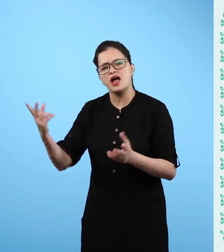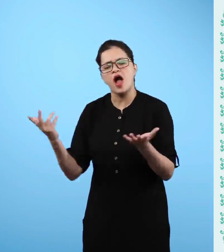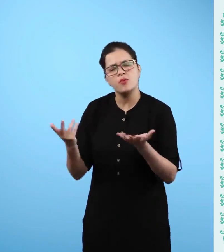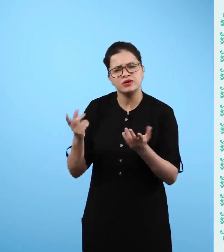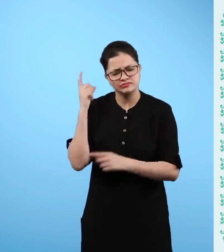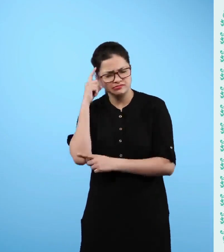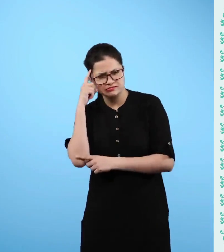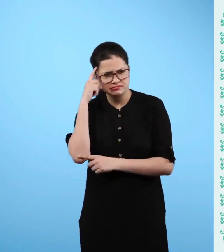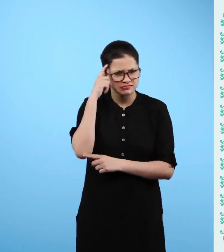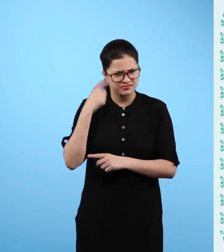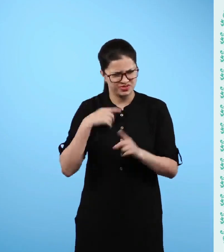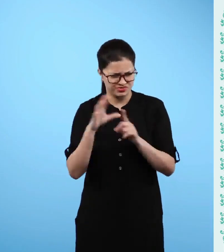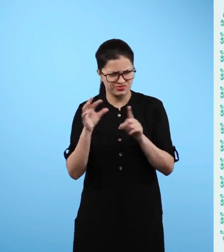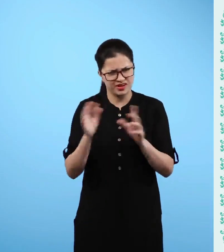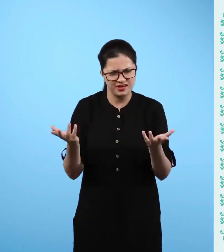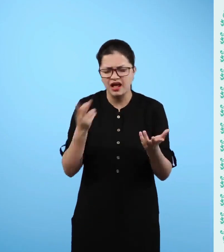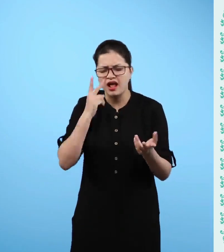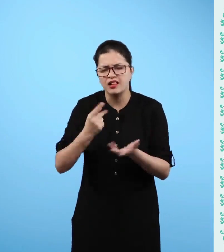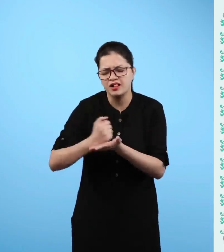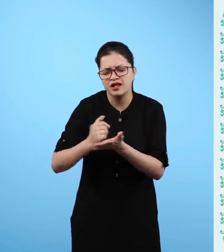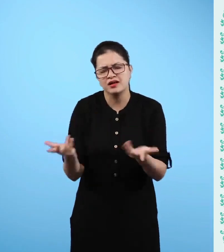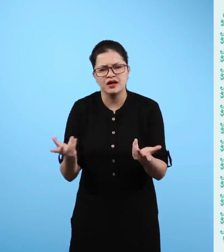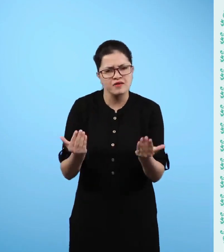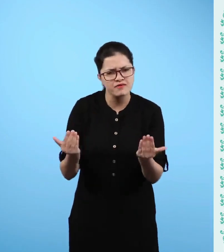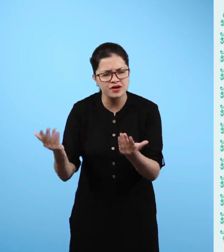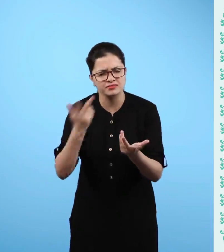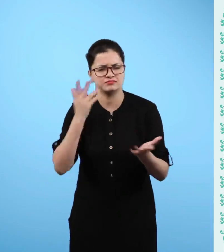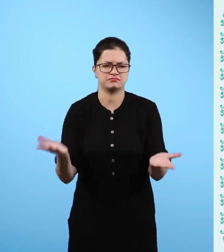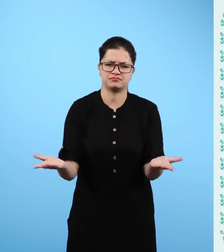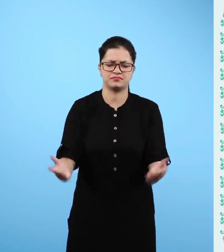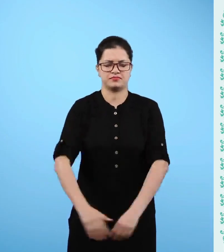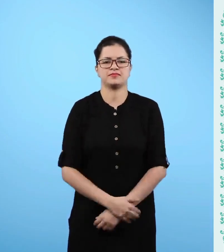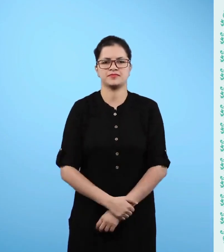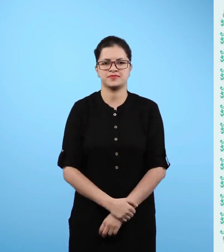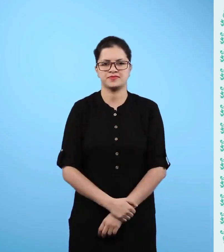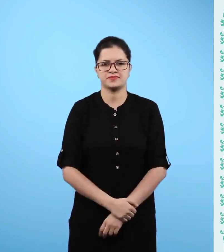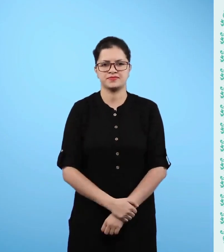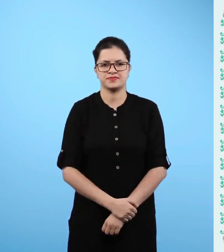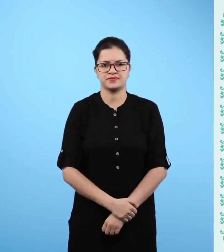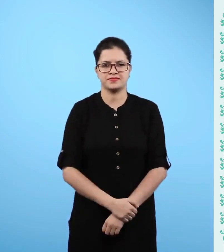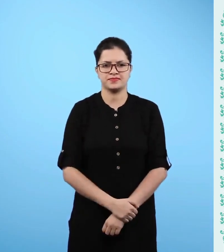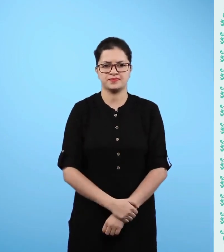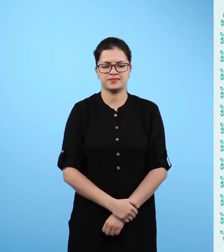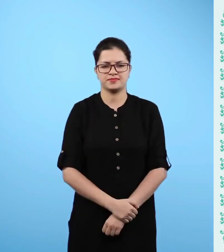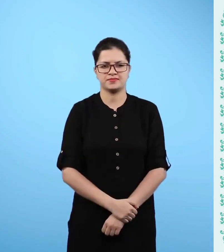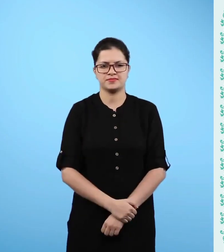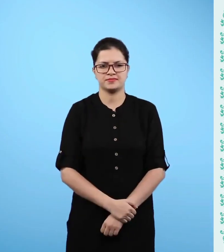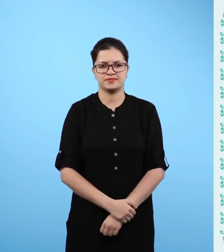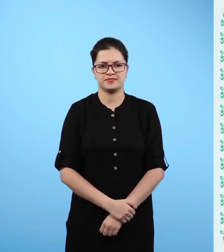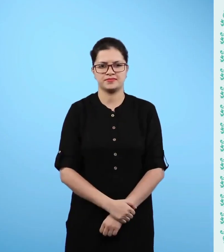have Ramya thinking in her mind, "This shape makes a box. Let me see what other